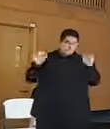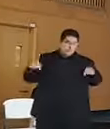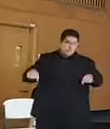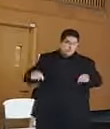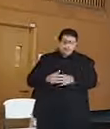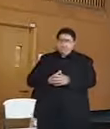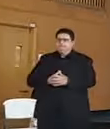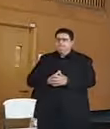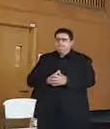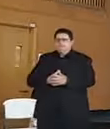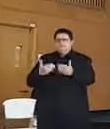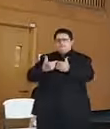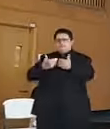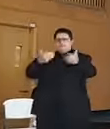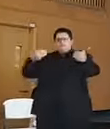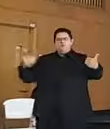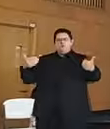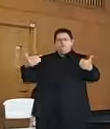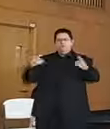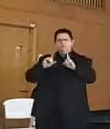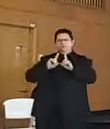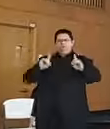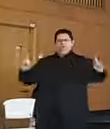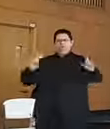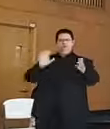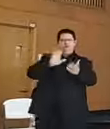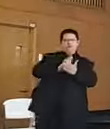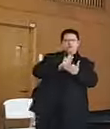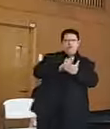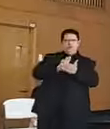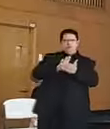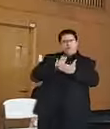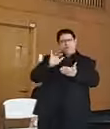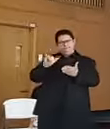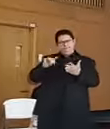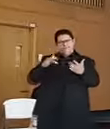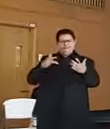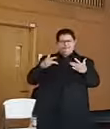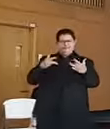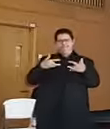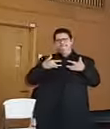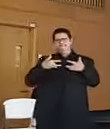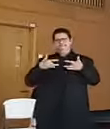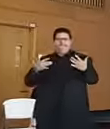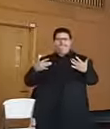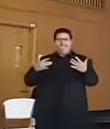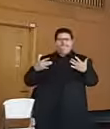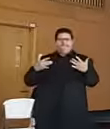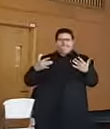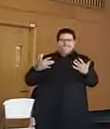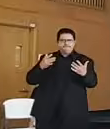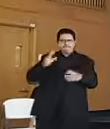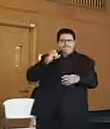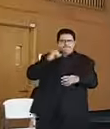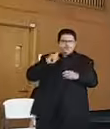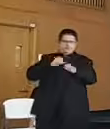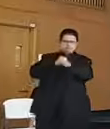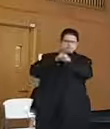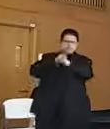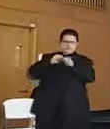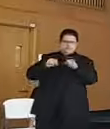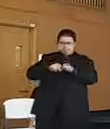Virtual schools are a path to curbing the spread of this virus. And almost all the plans we've been talking about and hearing from